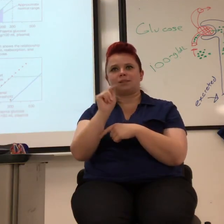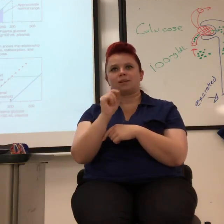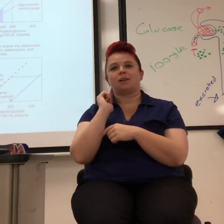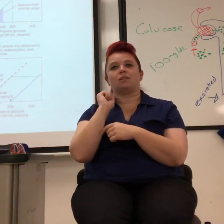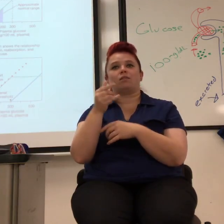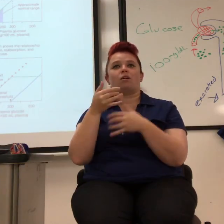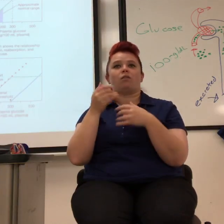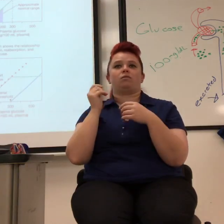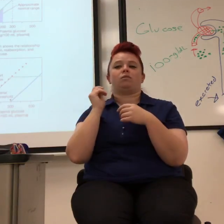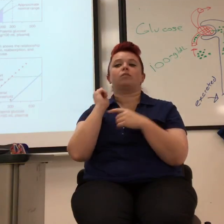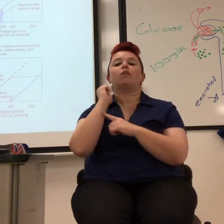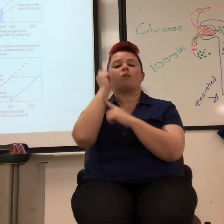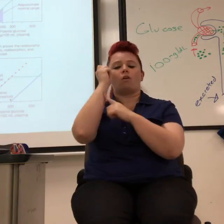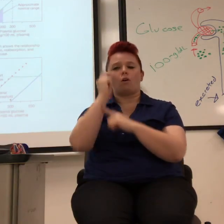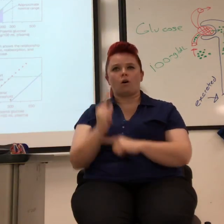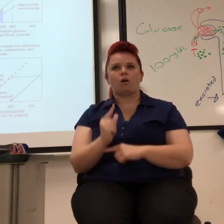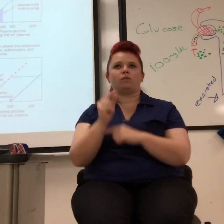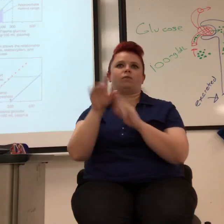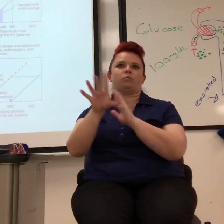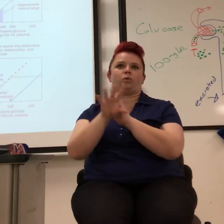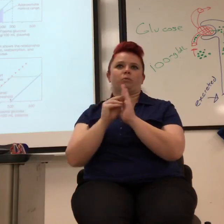being